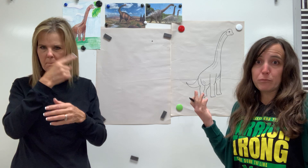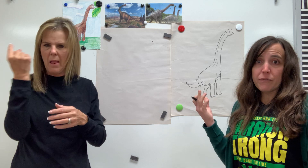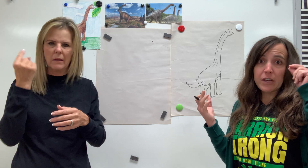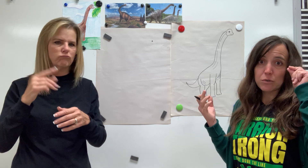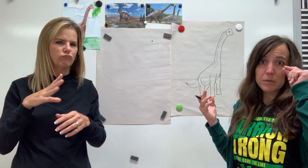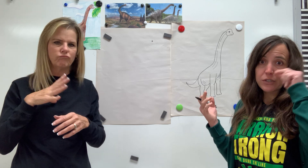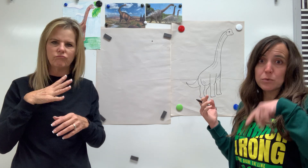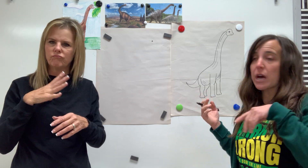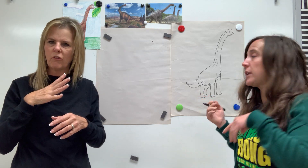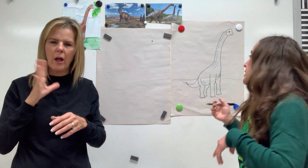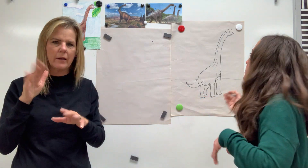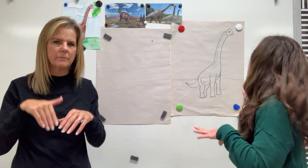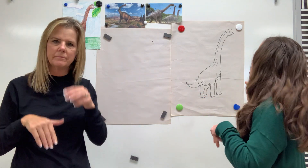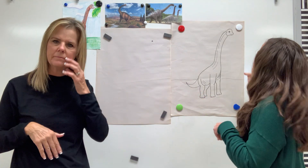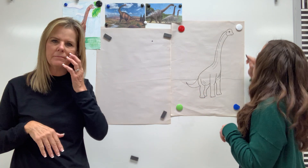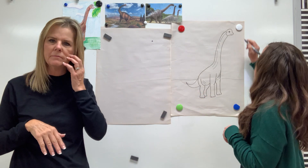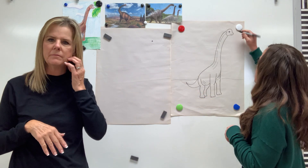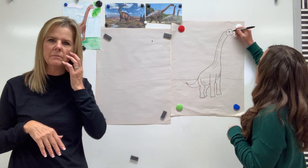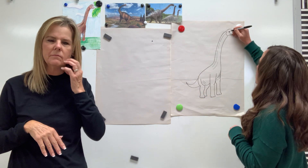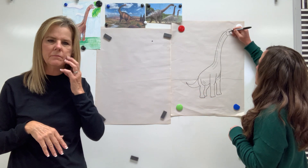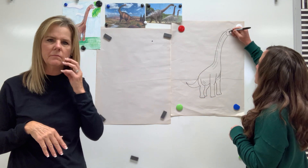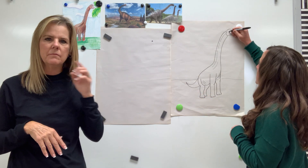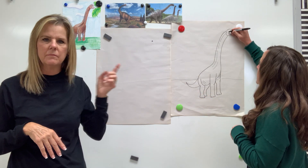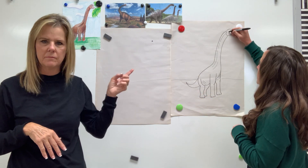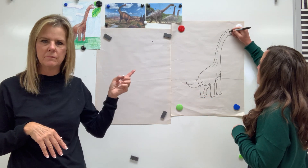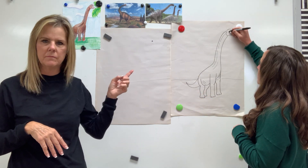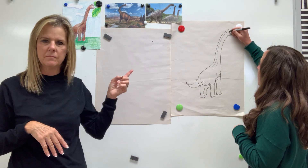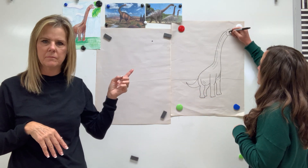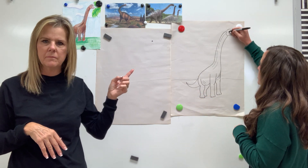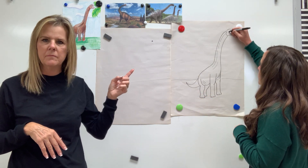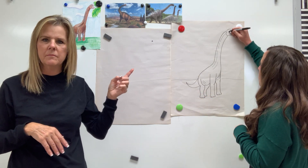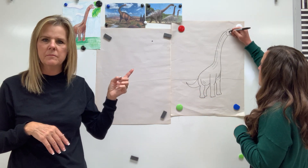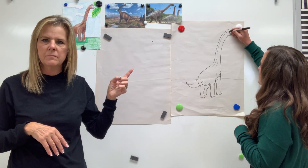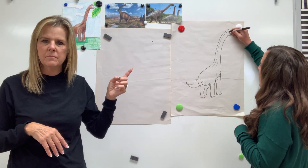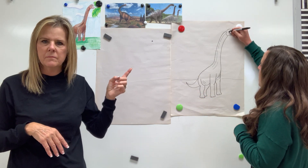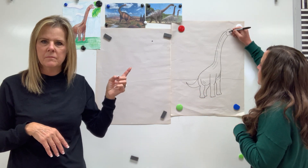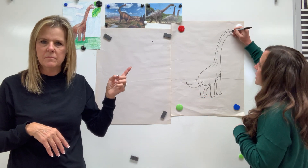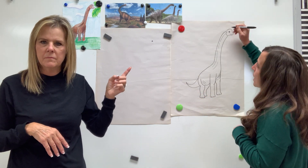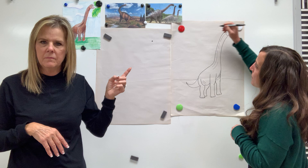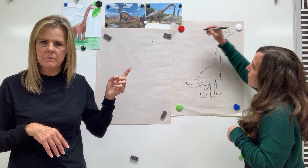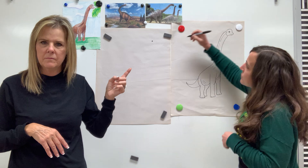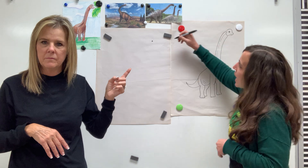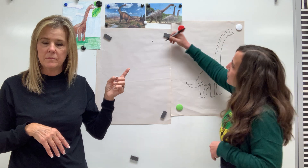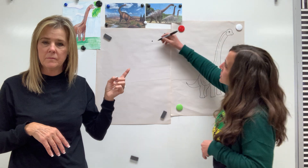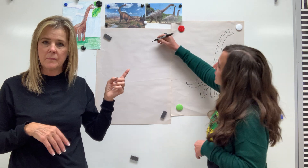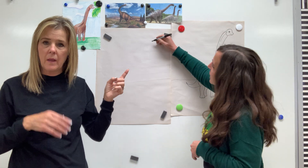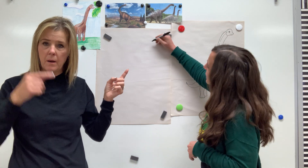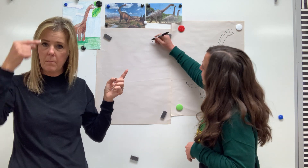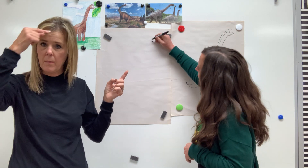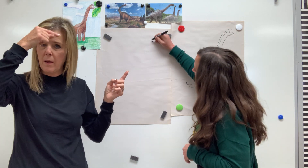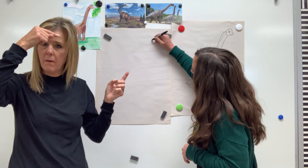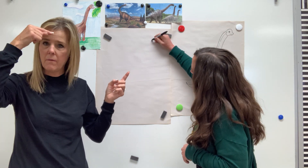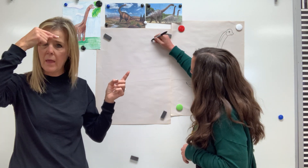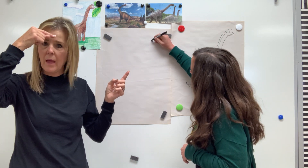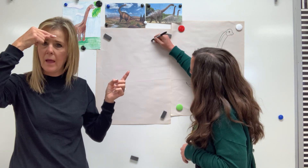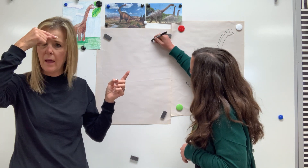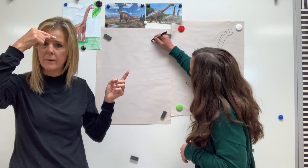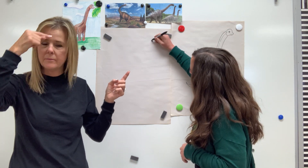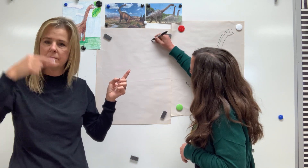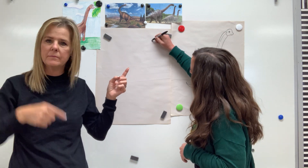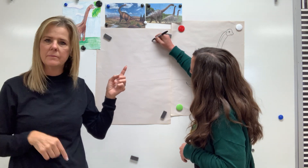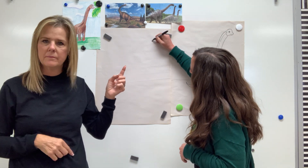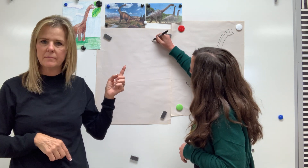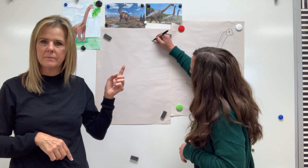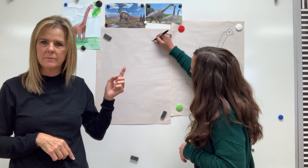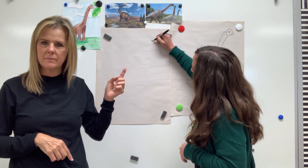the reflection will be so tiny, you wouldn't even see it, but you can leave a little reflection if you want. Then above that, there's like a little eye